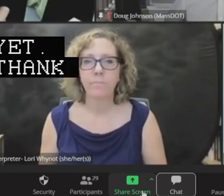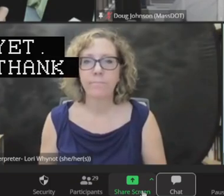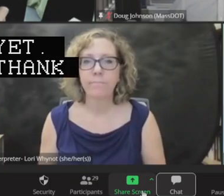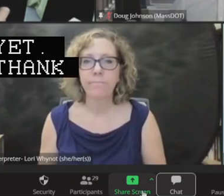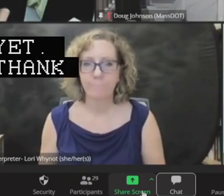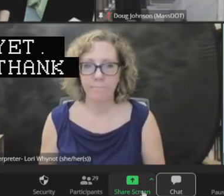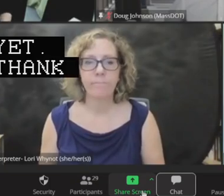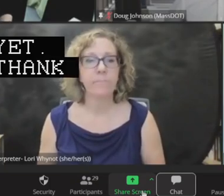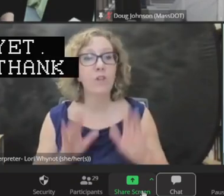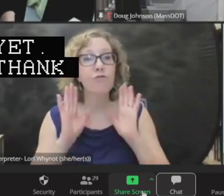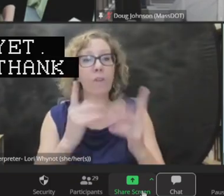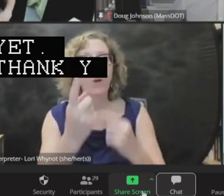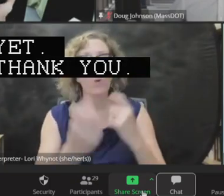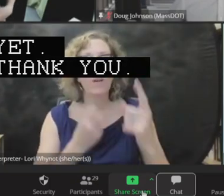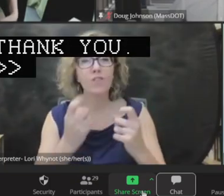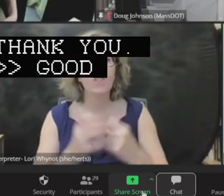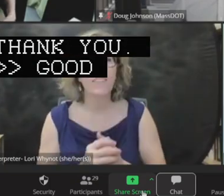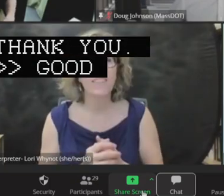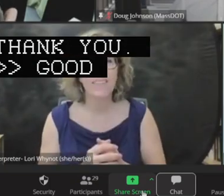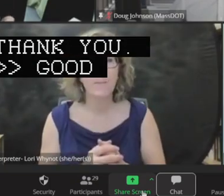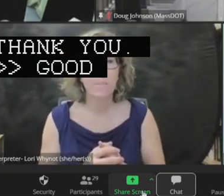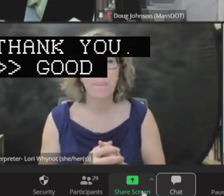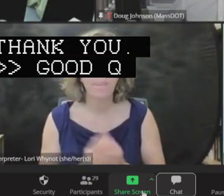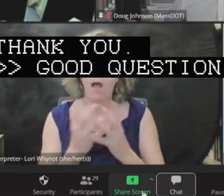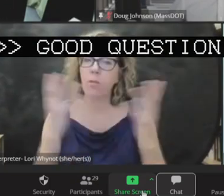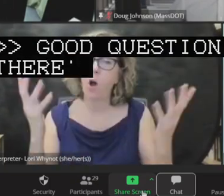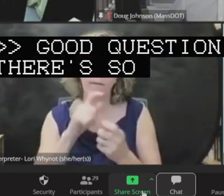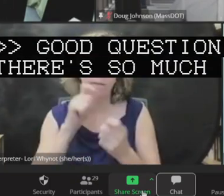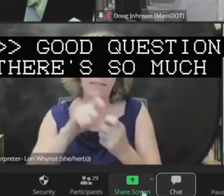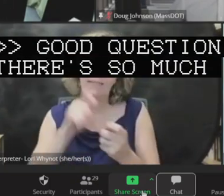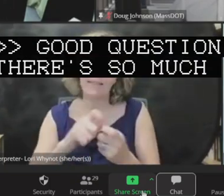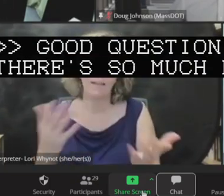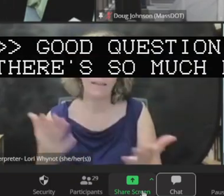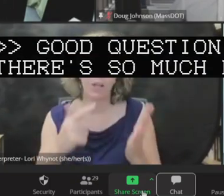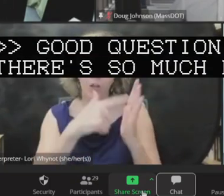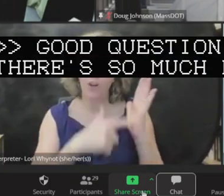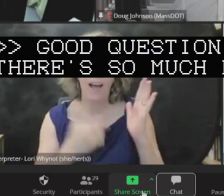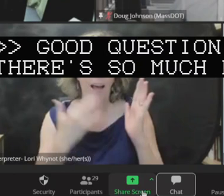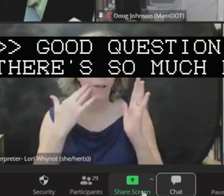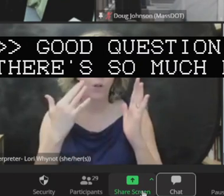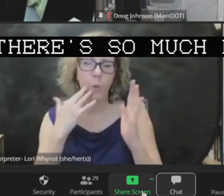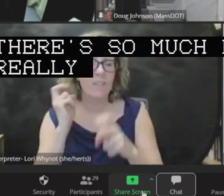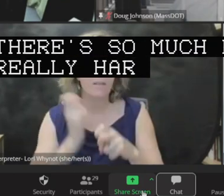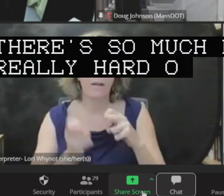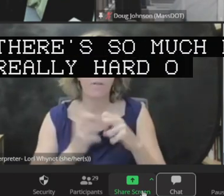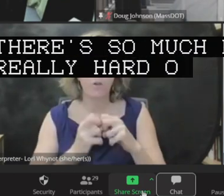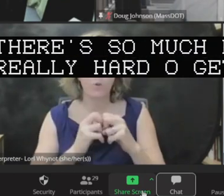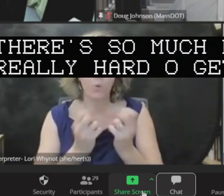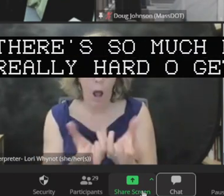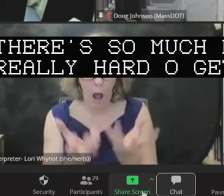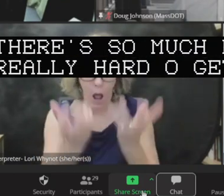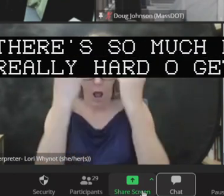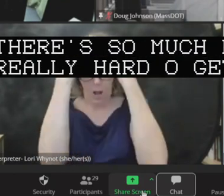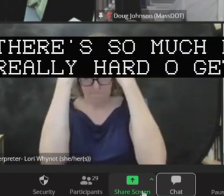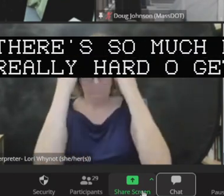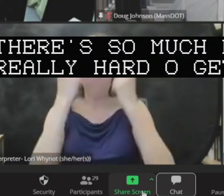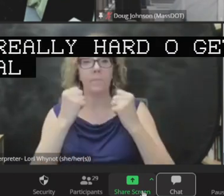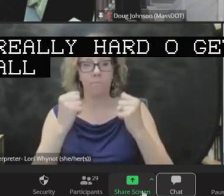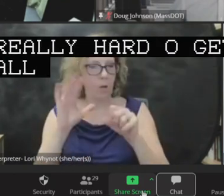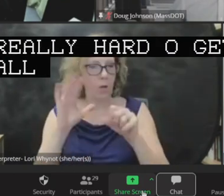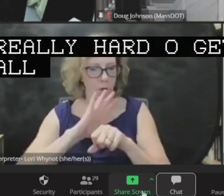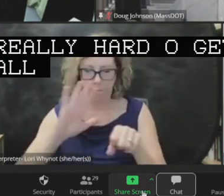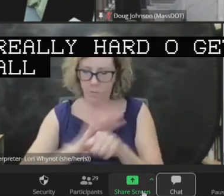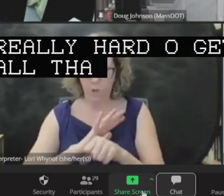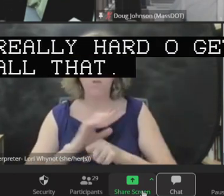Great questions. And there's so much detail here, it's really hard to get a sense of all of it. In the Arlemont area, we do